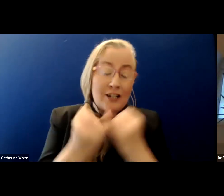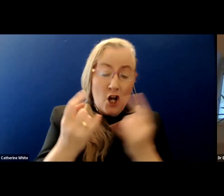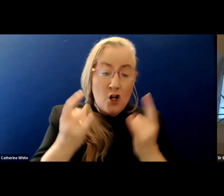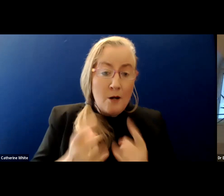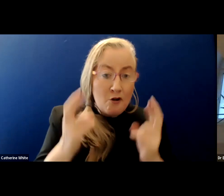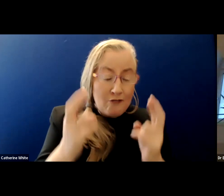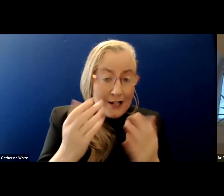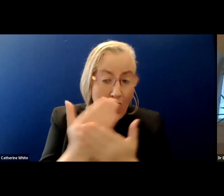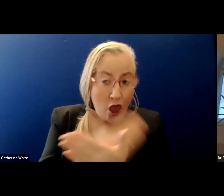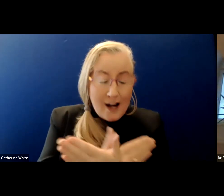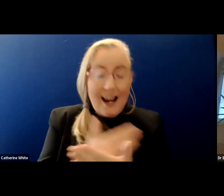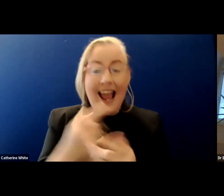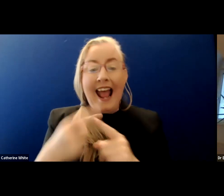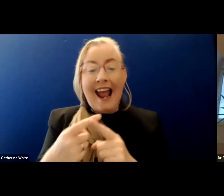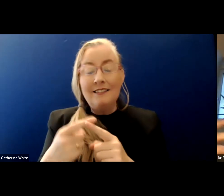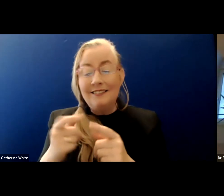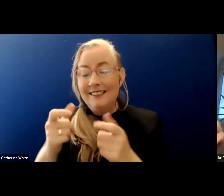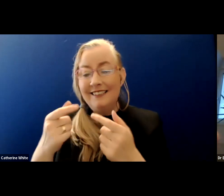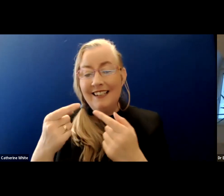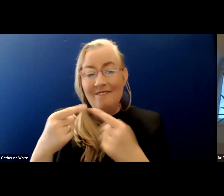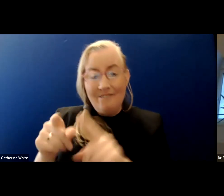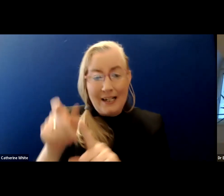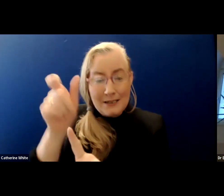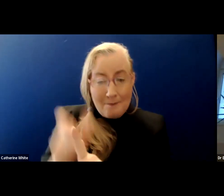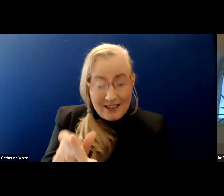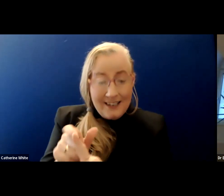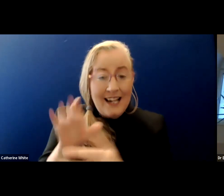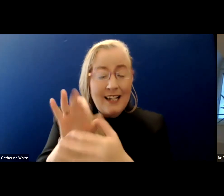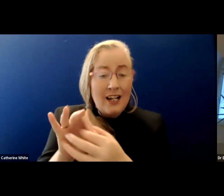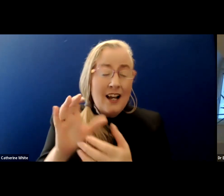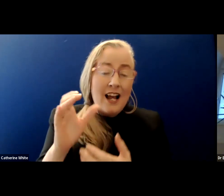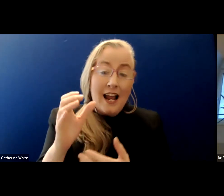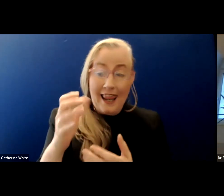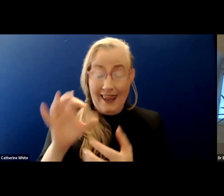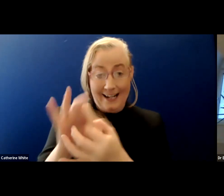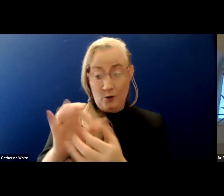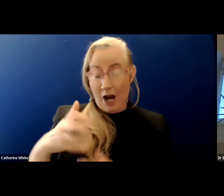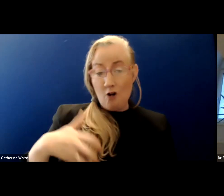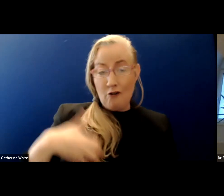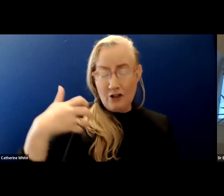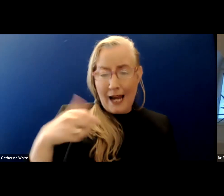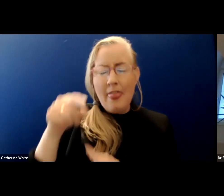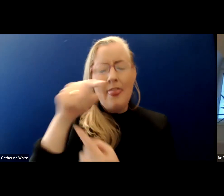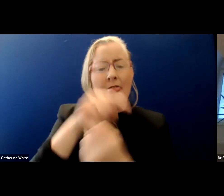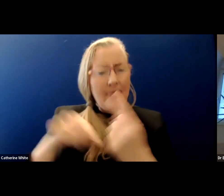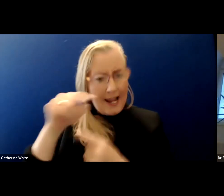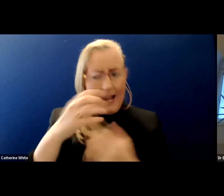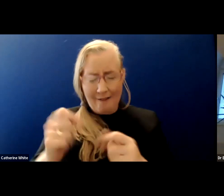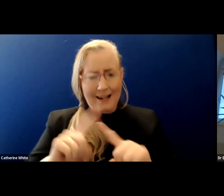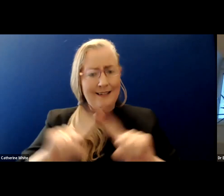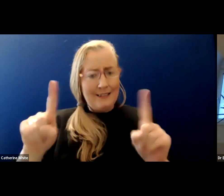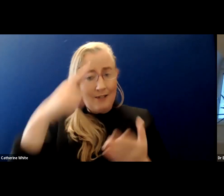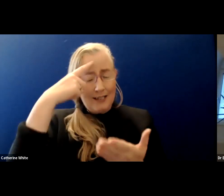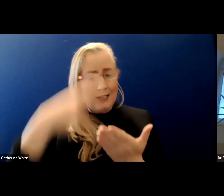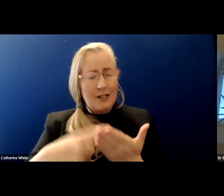and the experts on jus contra bellum and aggression had come to completely different conclusions